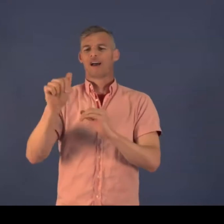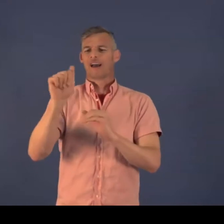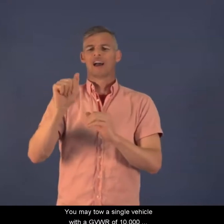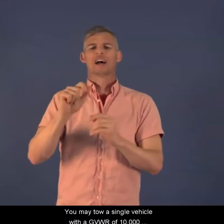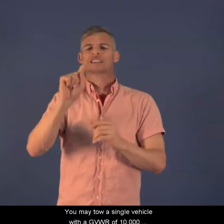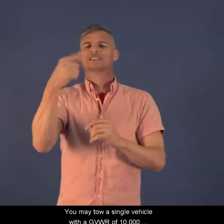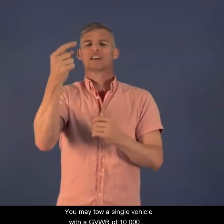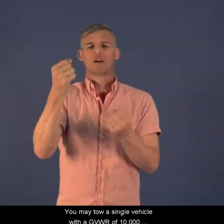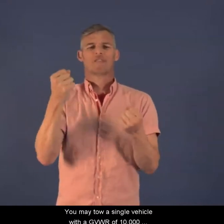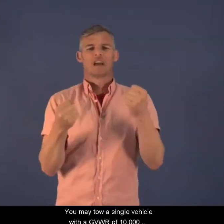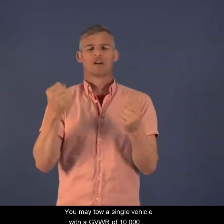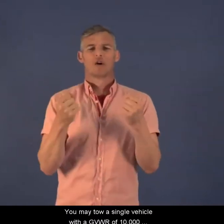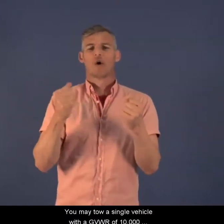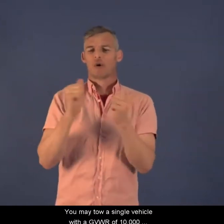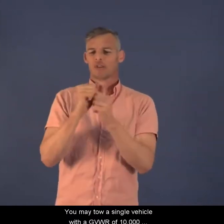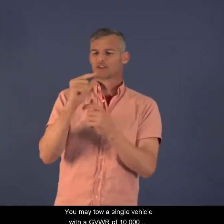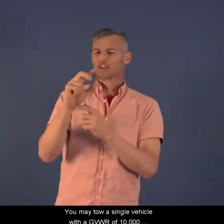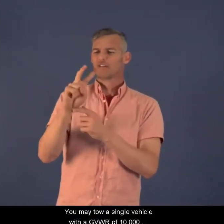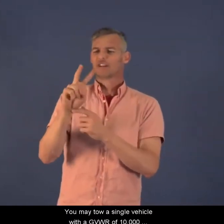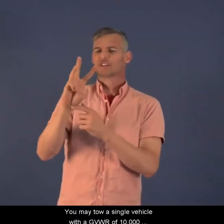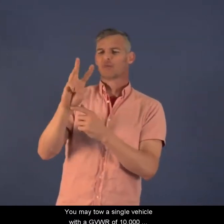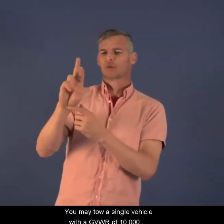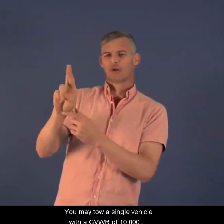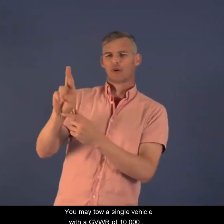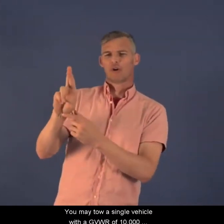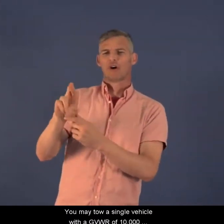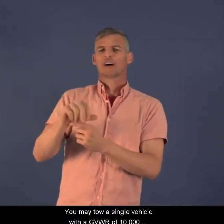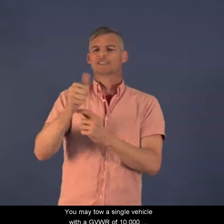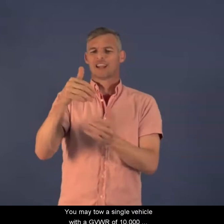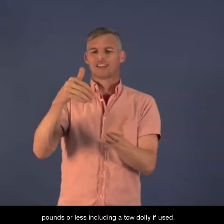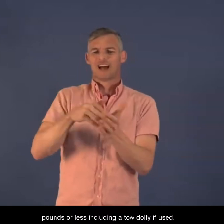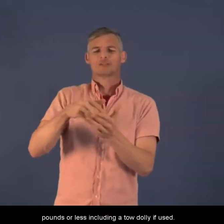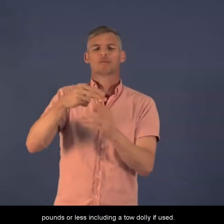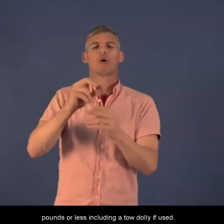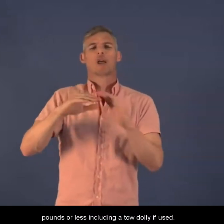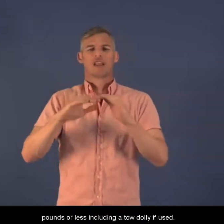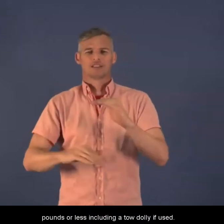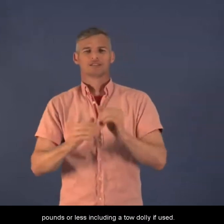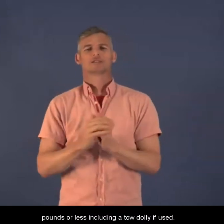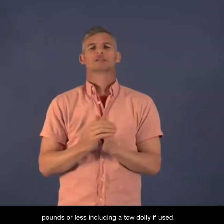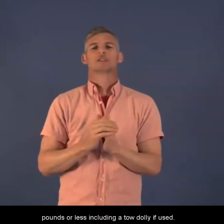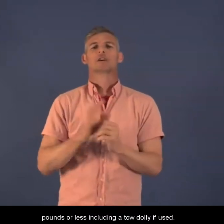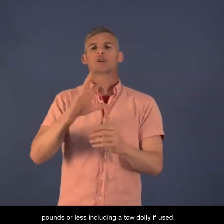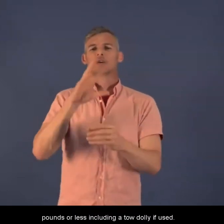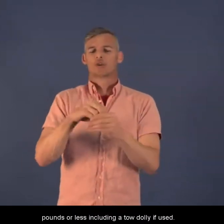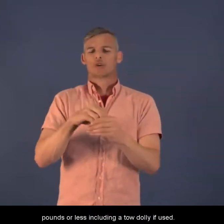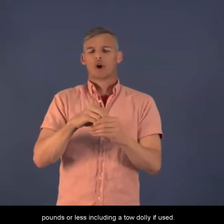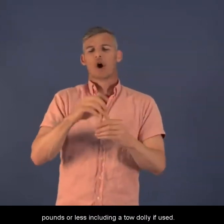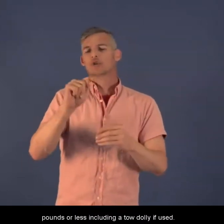You may tow a single vehicle with a GVWR of 10,000 pounds or less, including a tow dolly